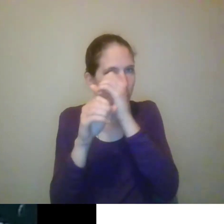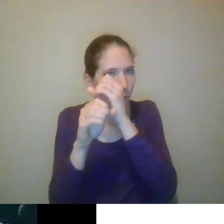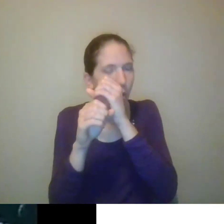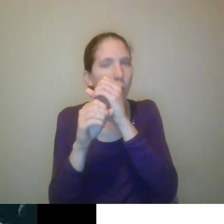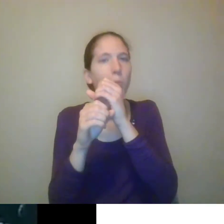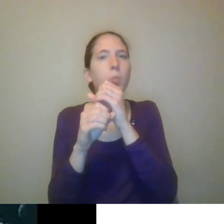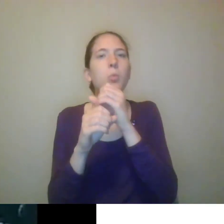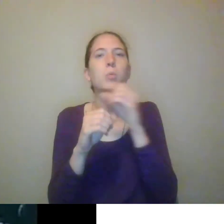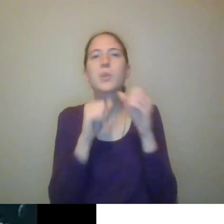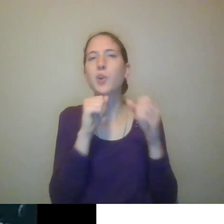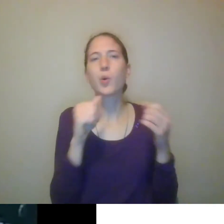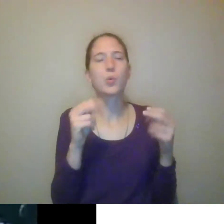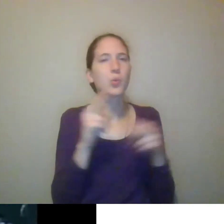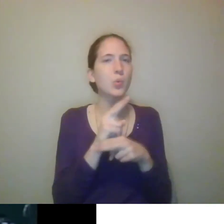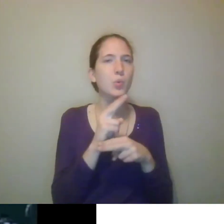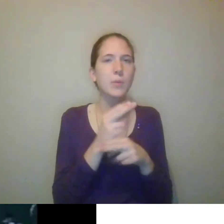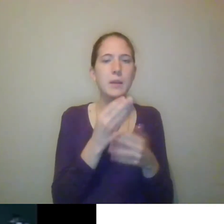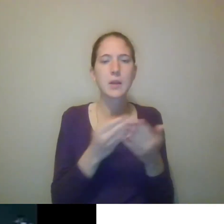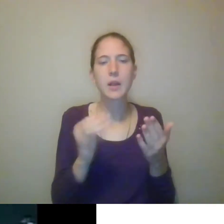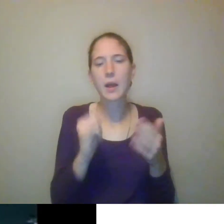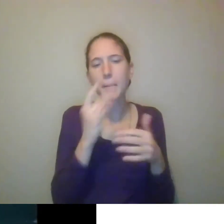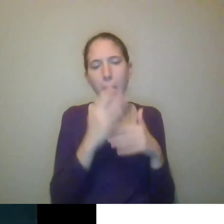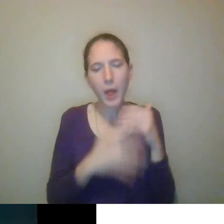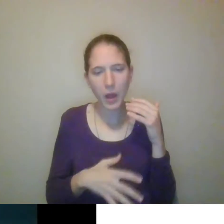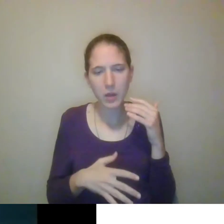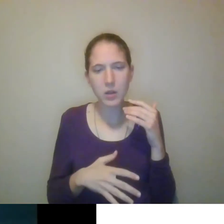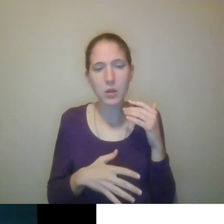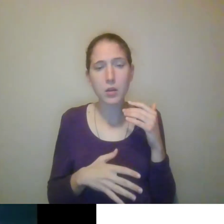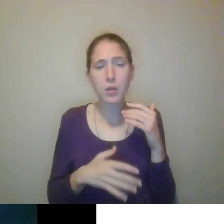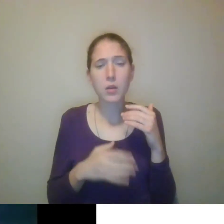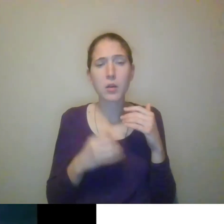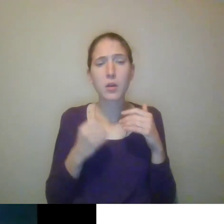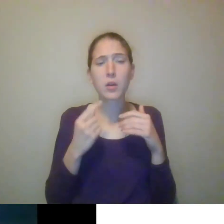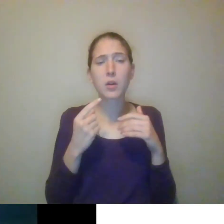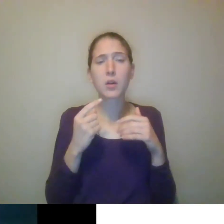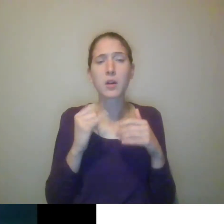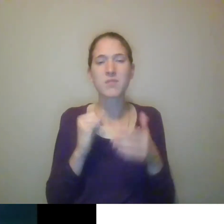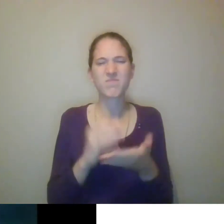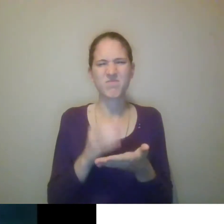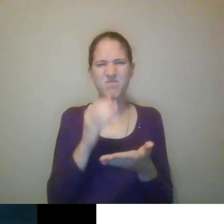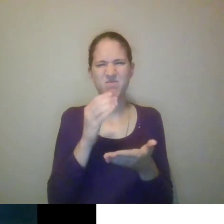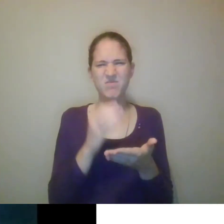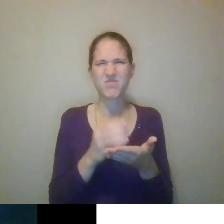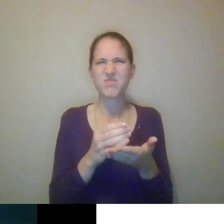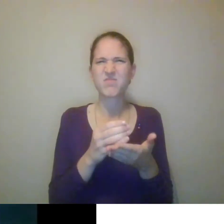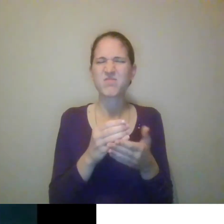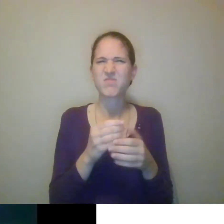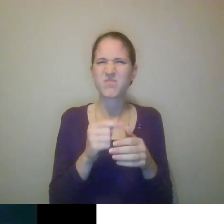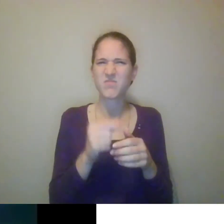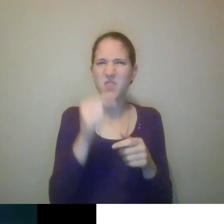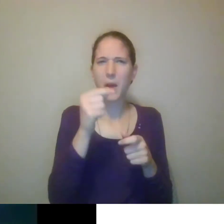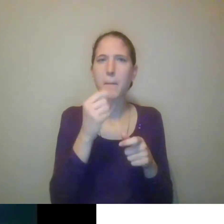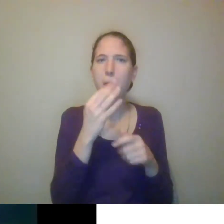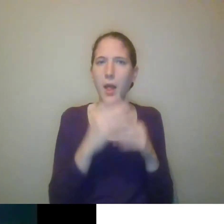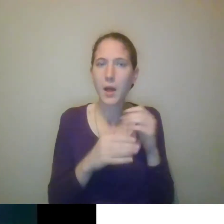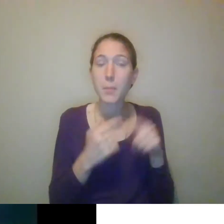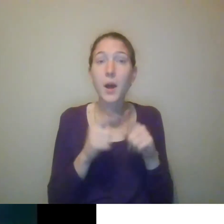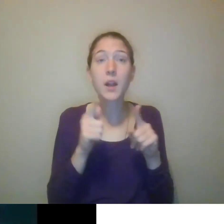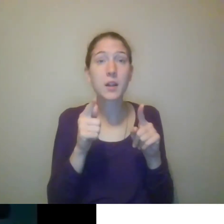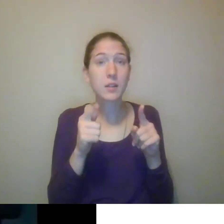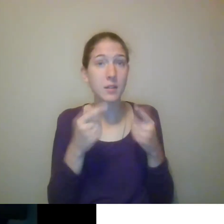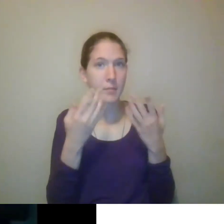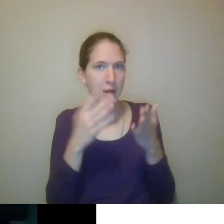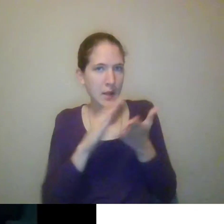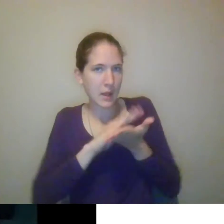like blood. All right, well, this is an exception in this case. This has been sterilized. I got a little bottle of blood here.